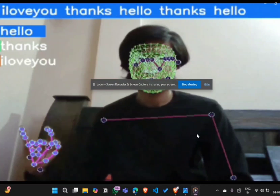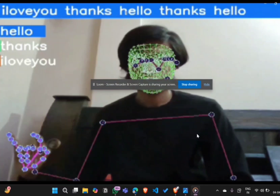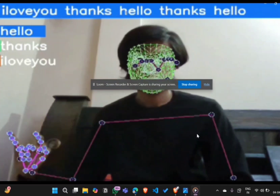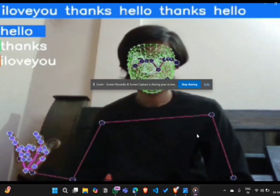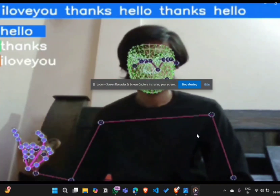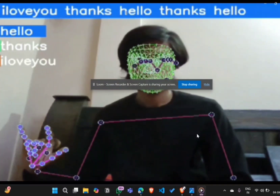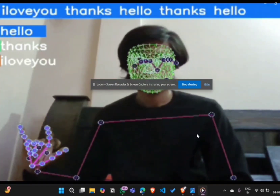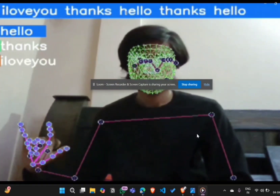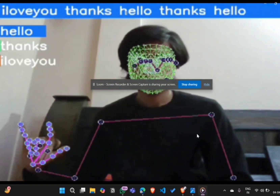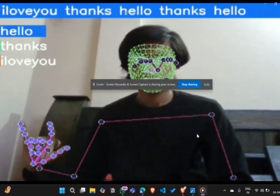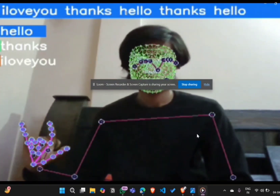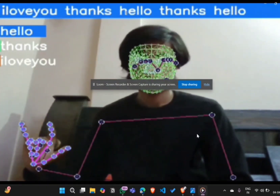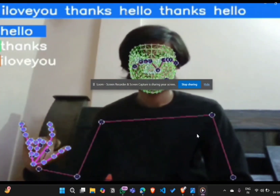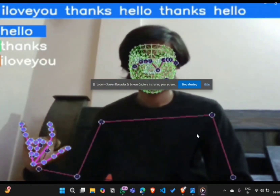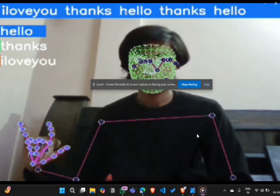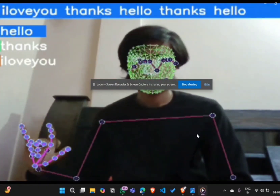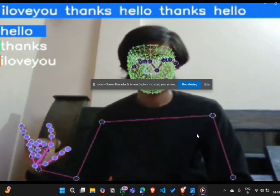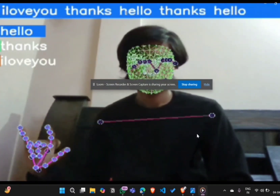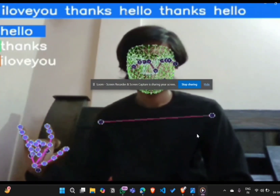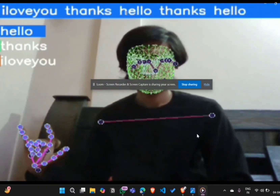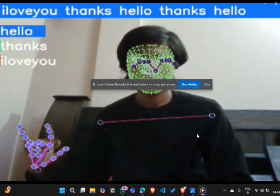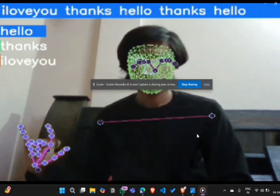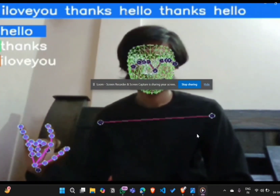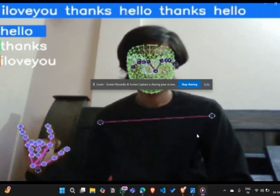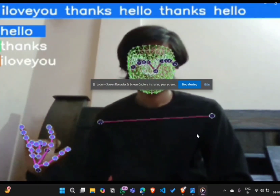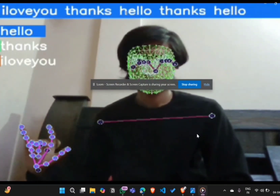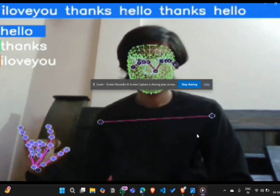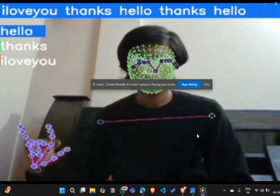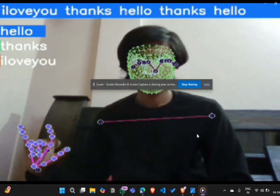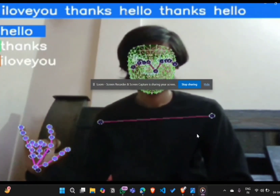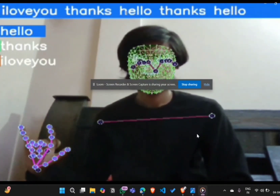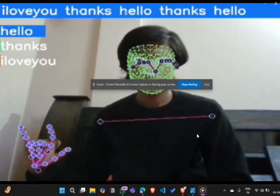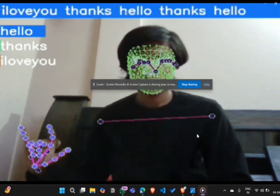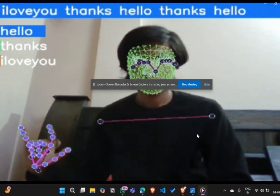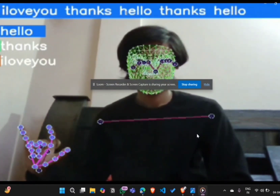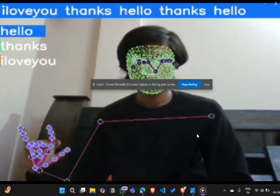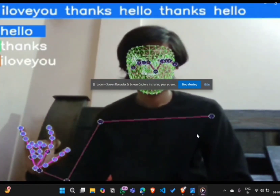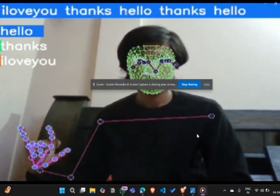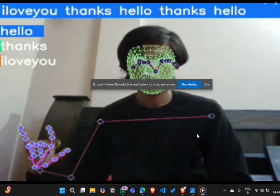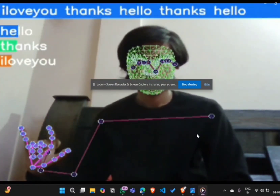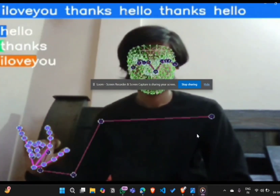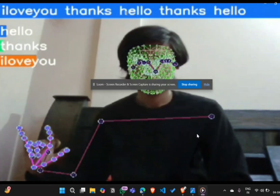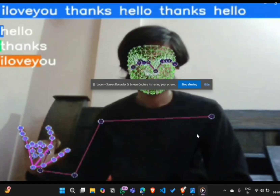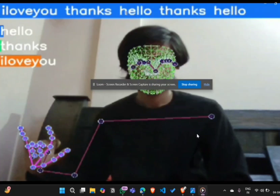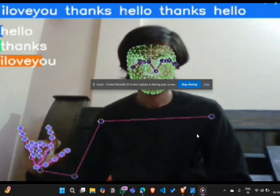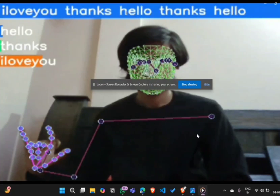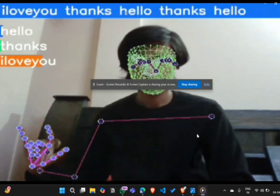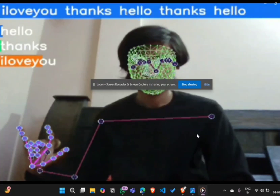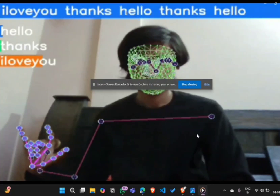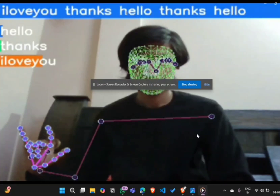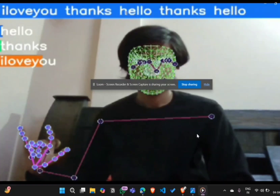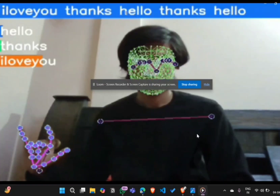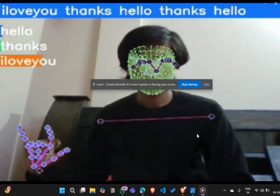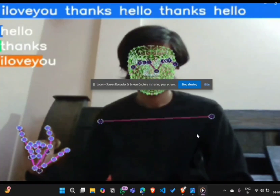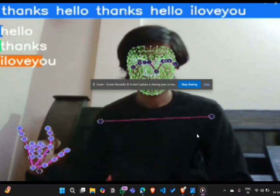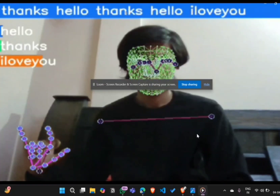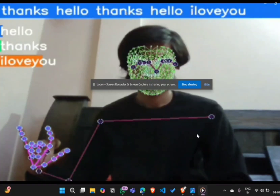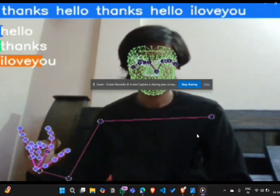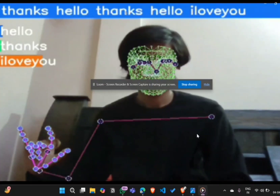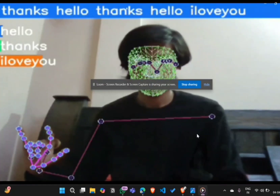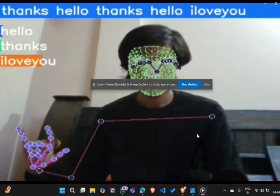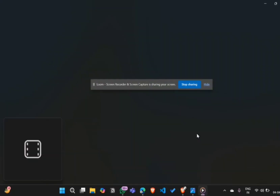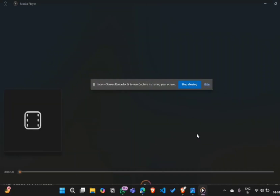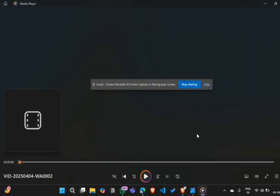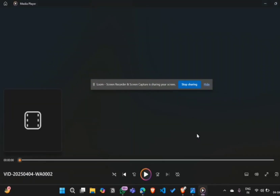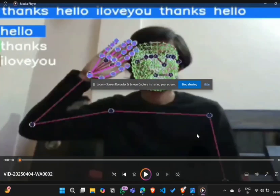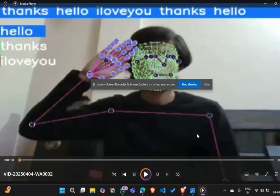three models, we have made the data set and made the accuracy up to 97%. Whichever word we are indicating, the bar will